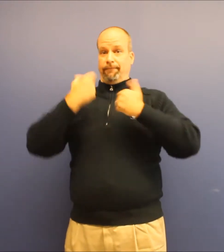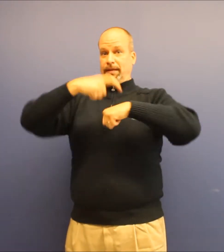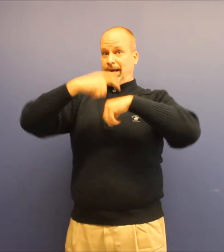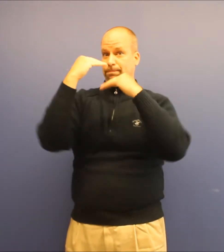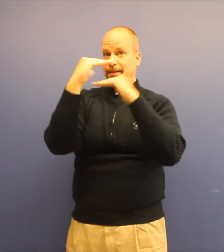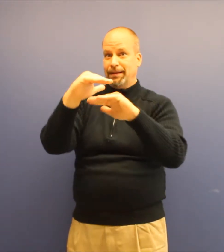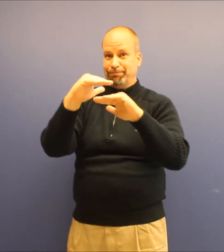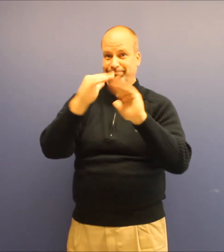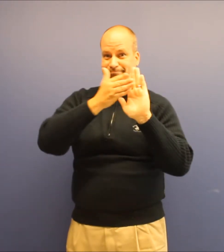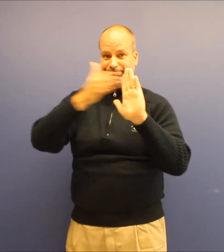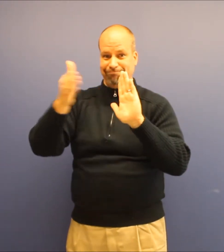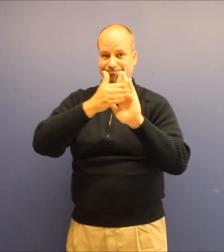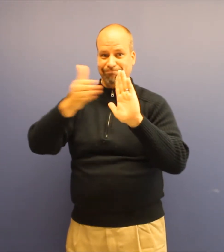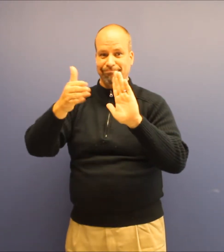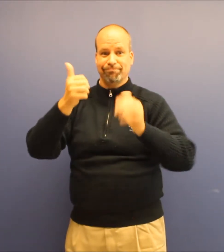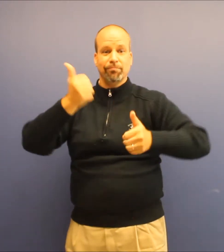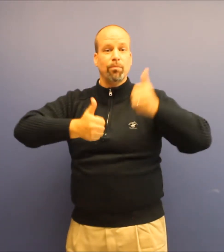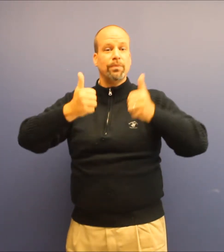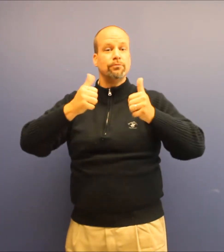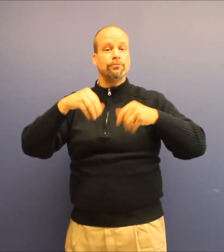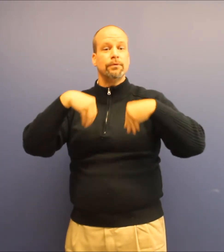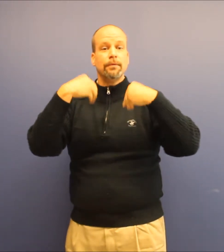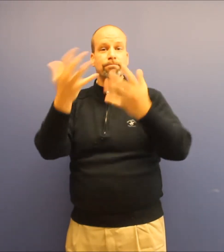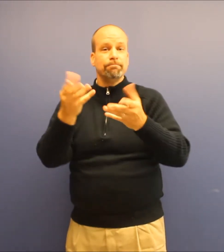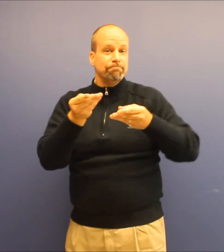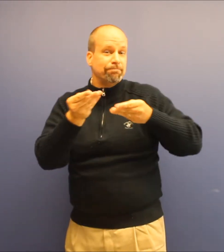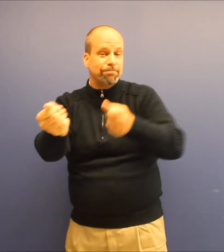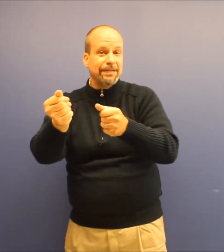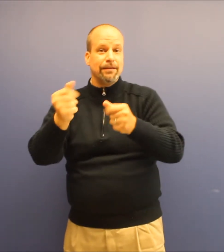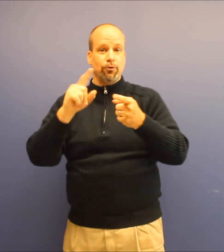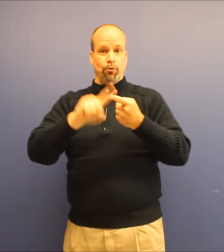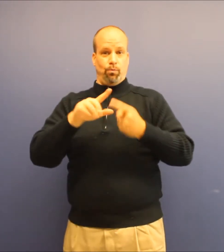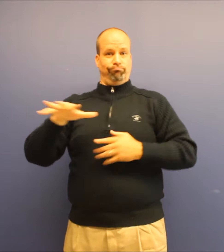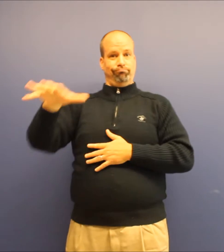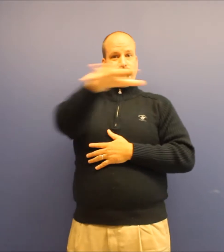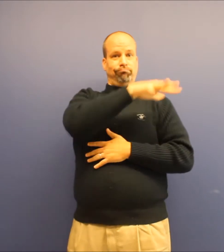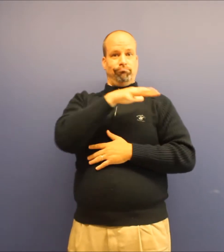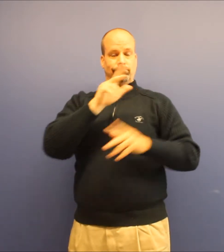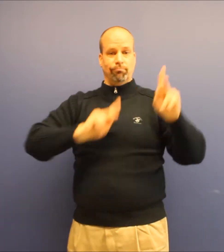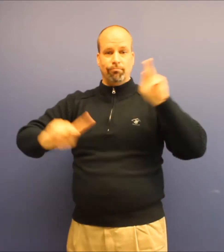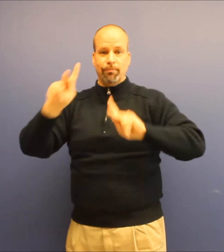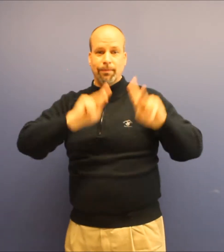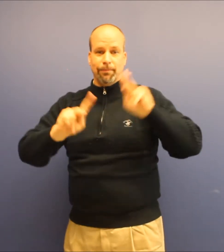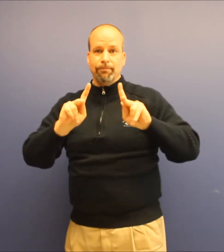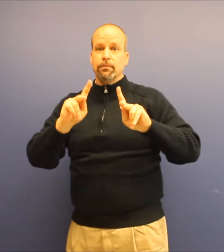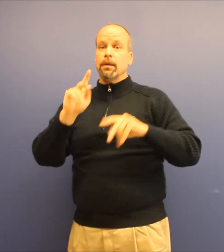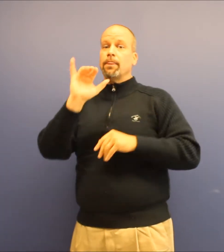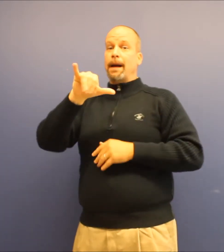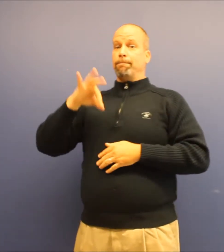insurers could impose annual and/or lifetime limits on what they spend on patients for that benefit.